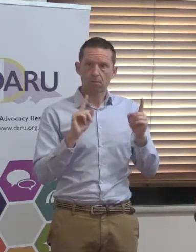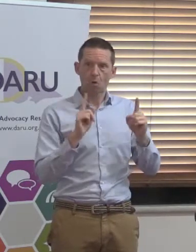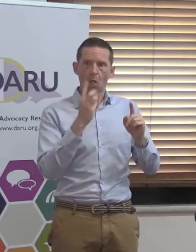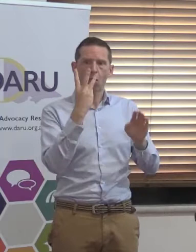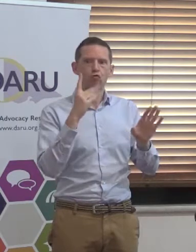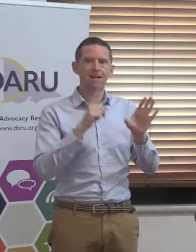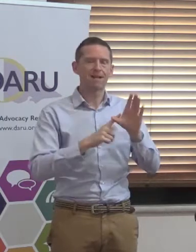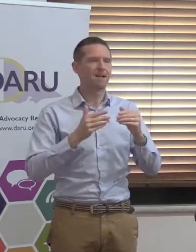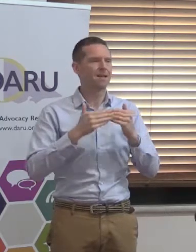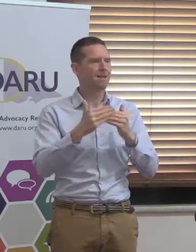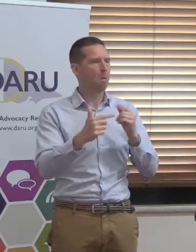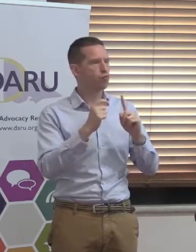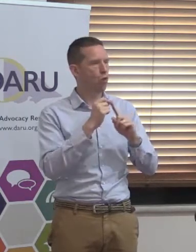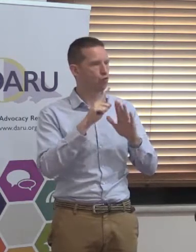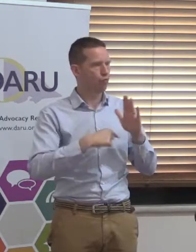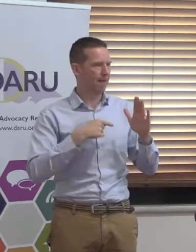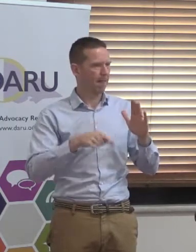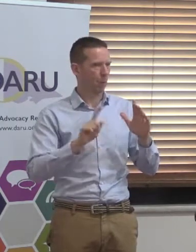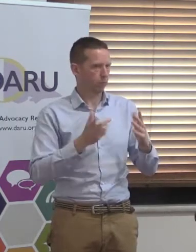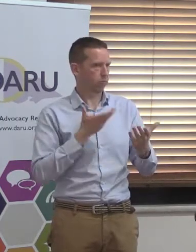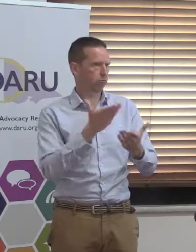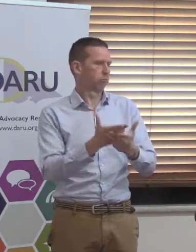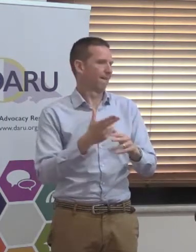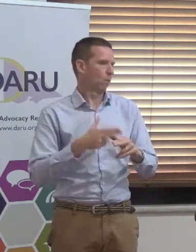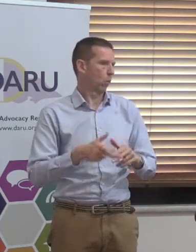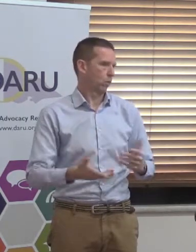3-year project. That's what the proposal was for, but